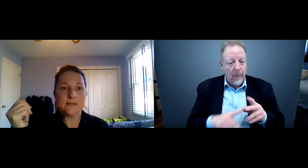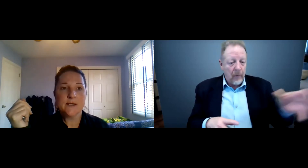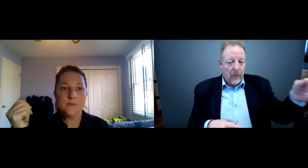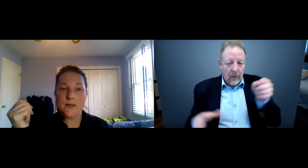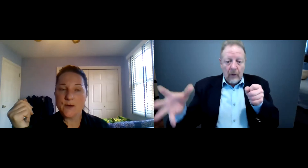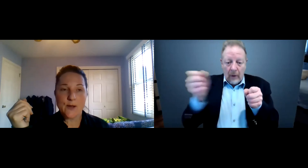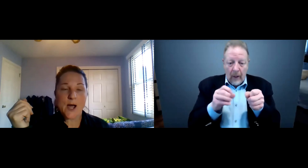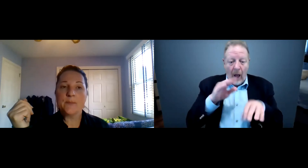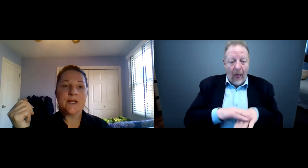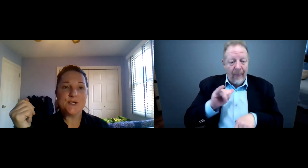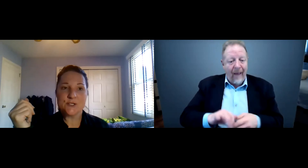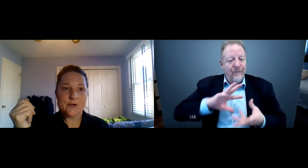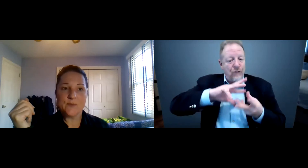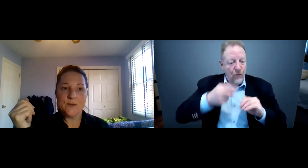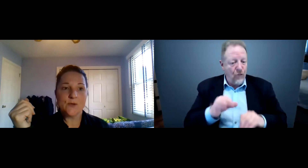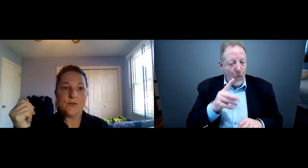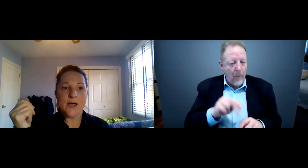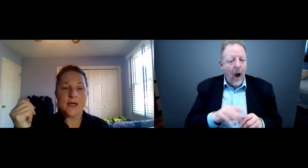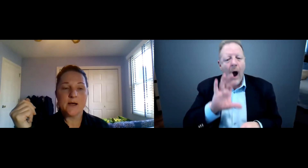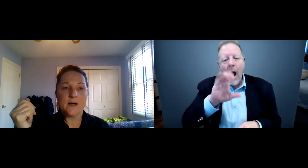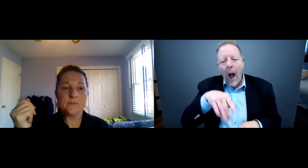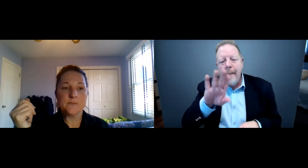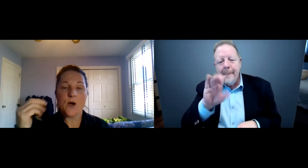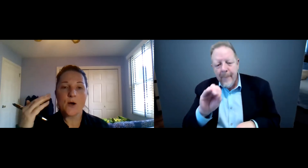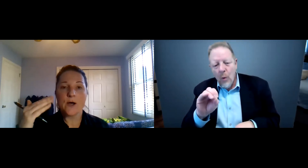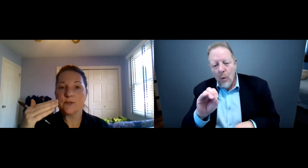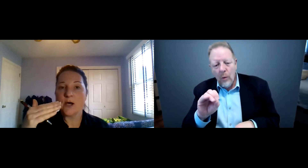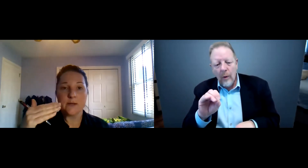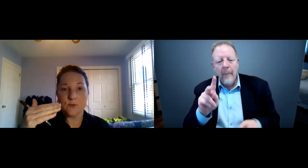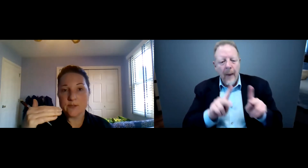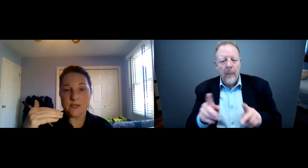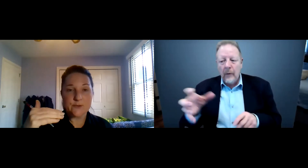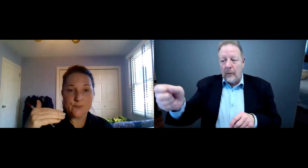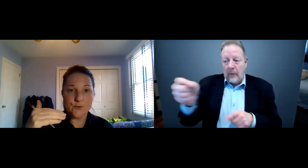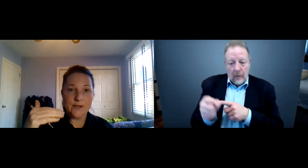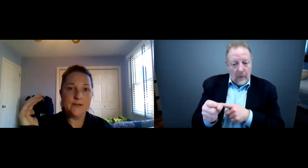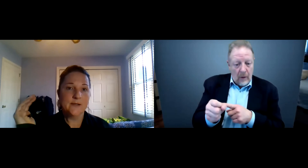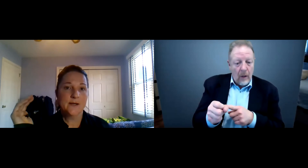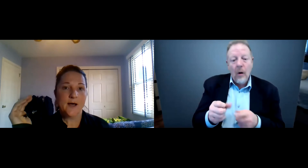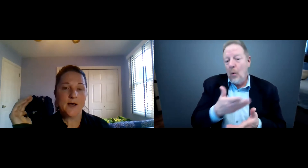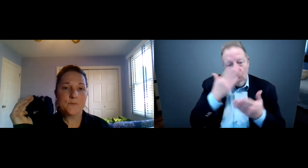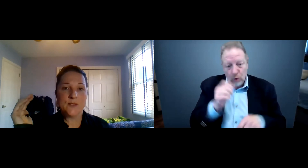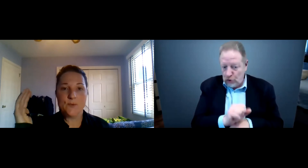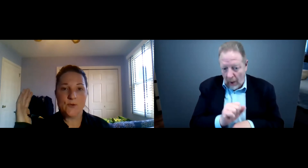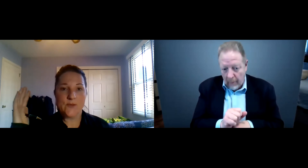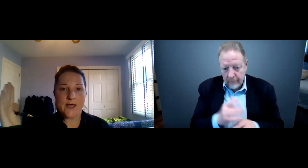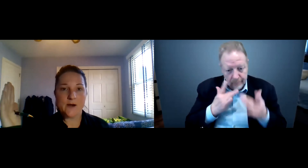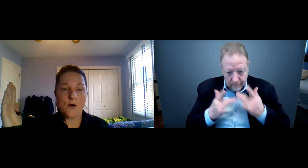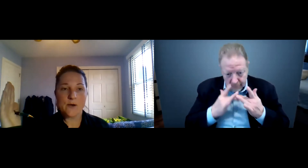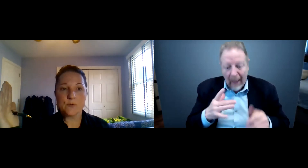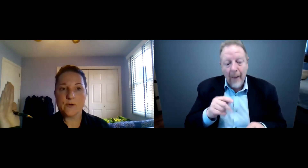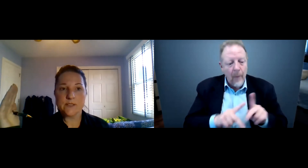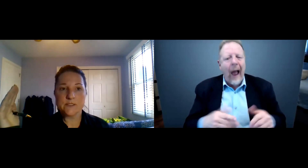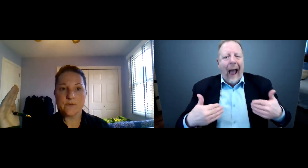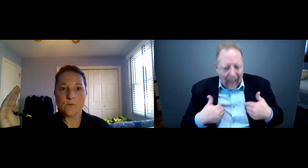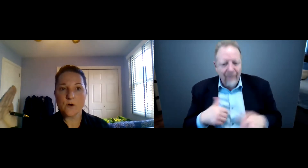in it, a combination of people that are unemployed and underemployed, people that